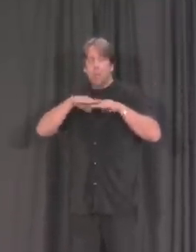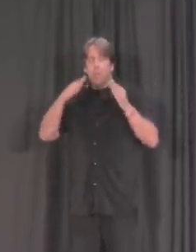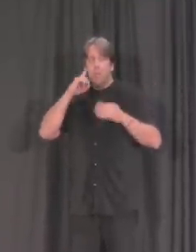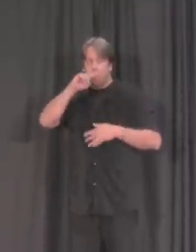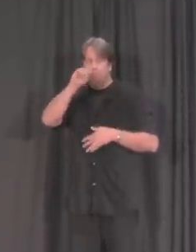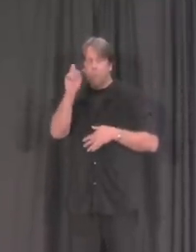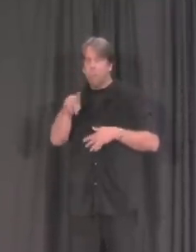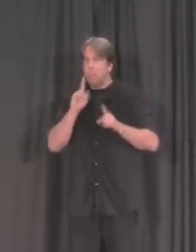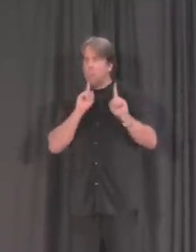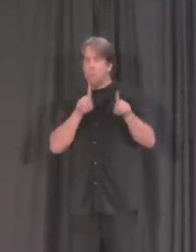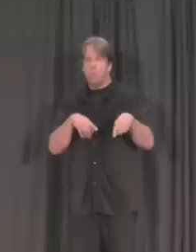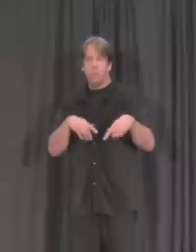this is not open for Q&A.